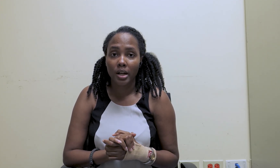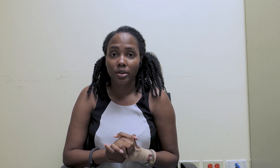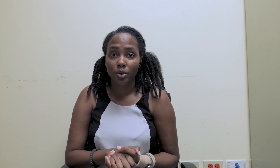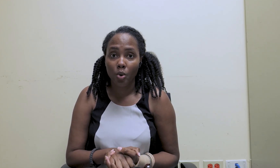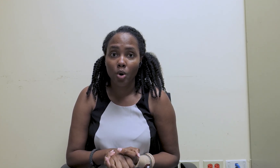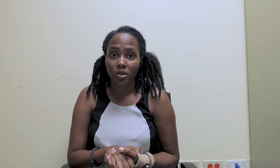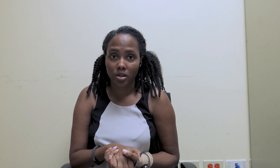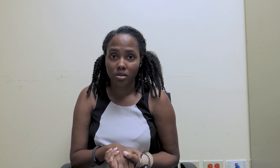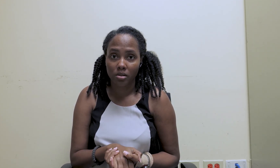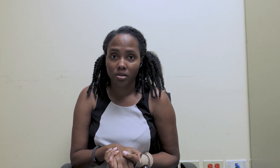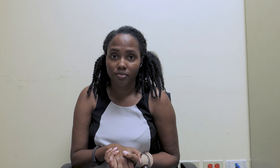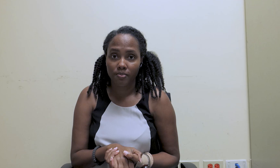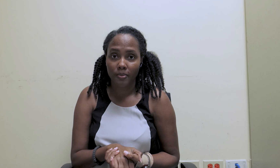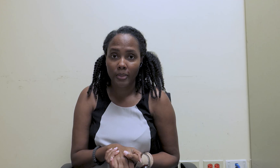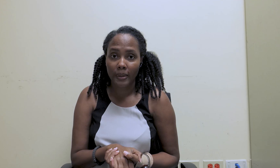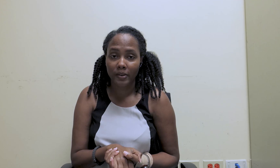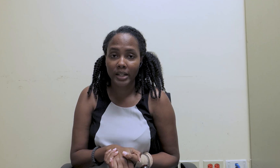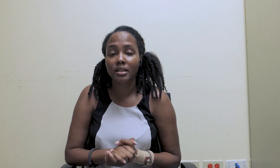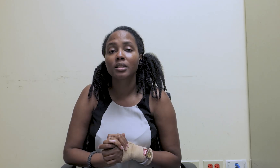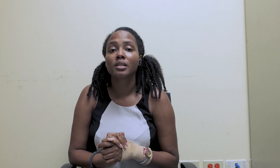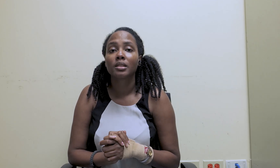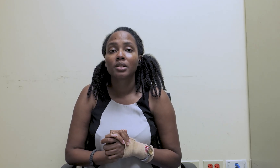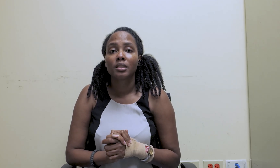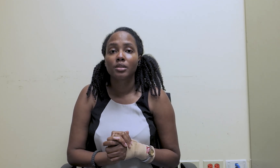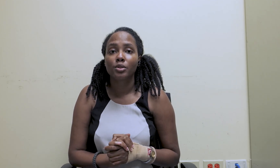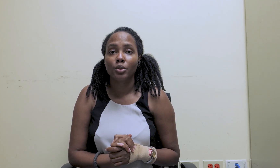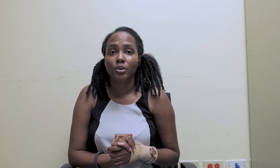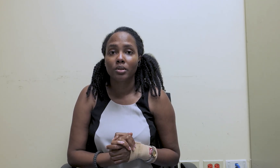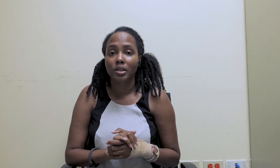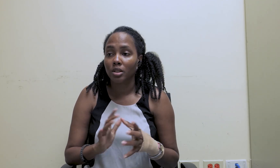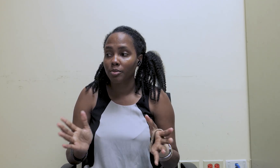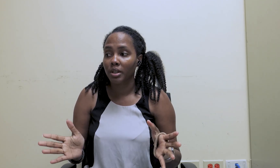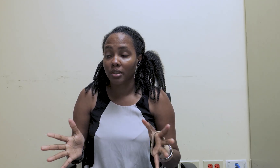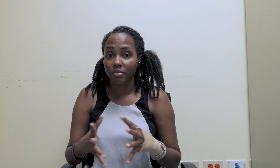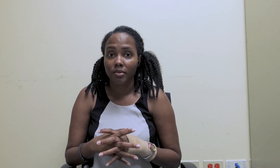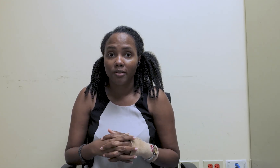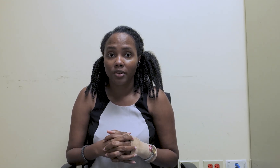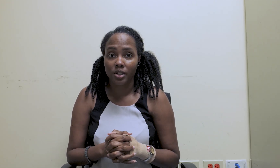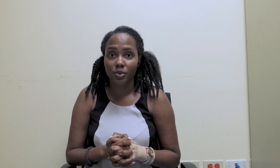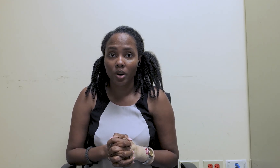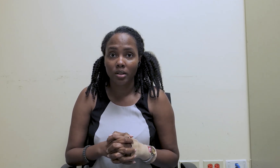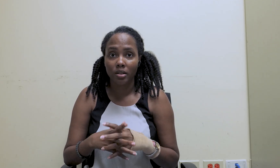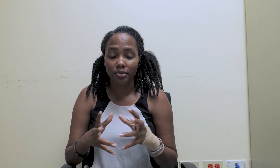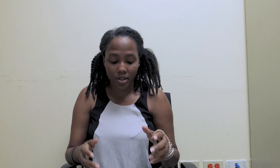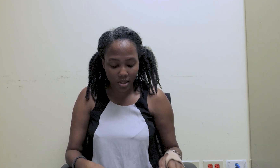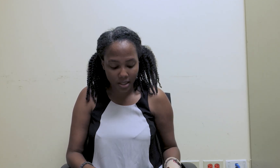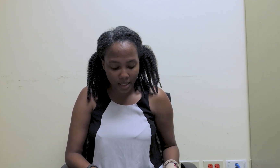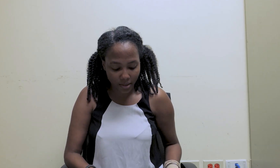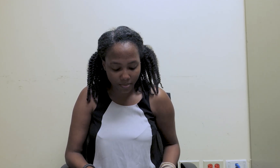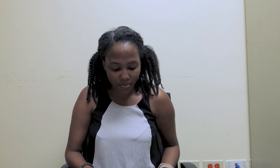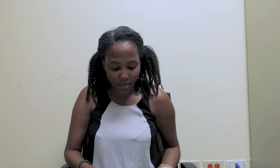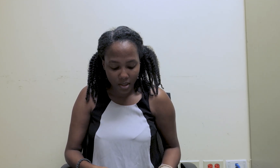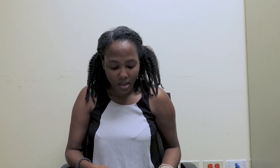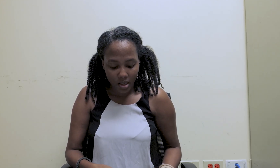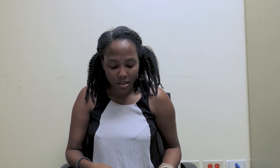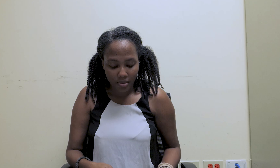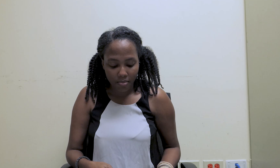and the chorus. Alright, so let us begin. Verse 1. The first line is